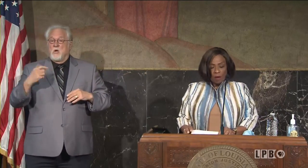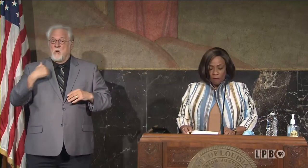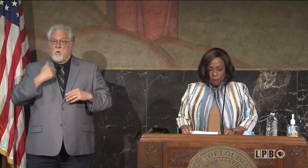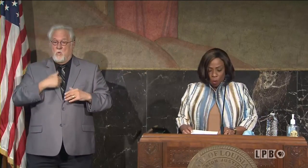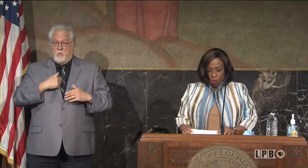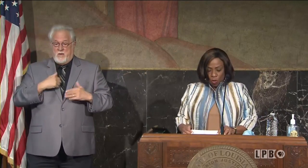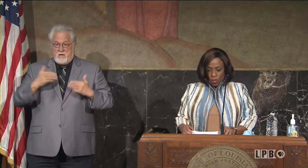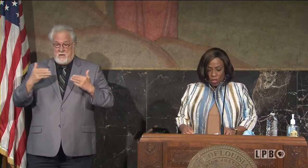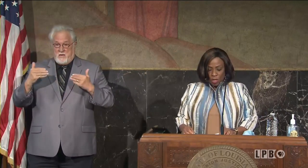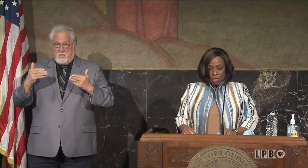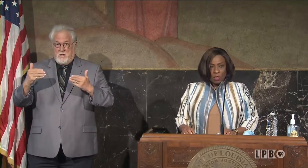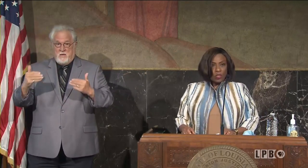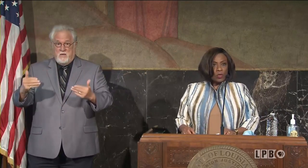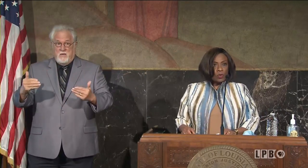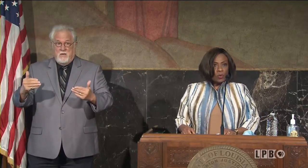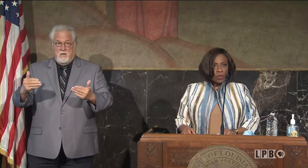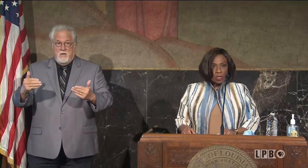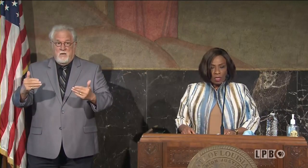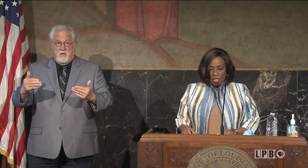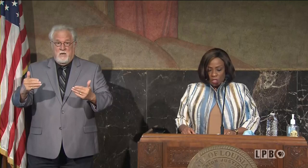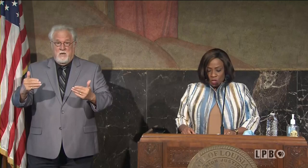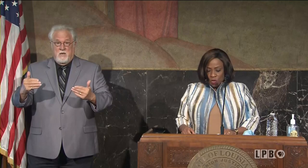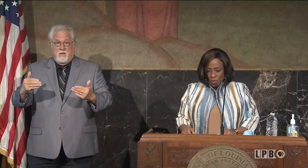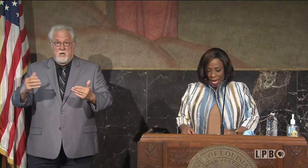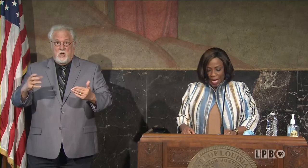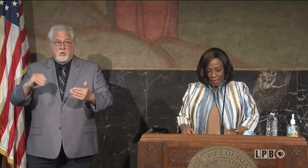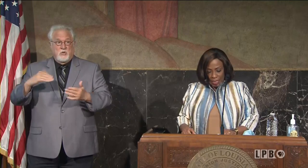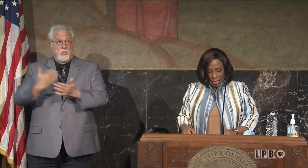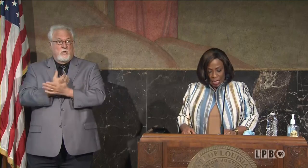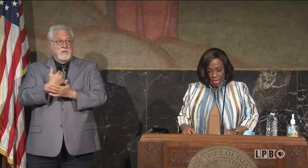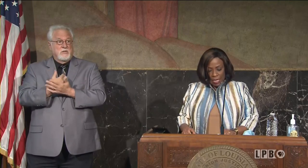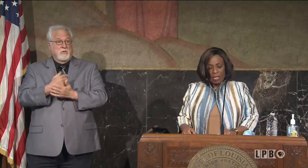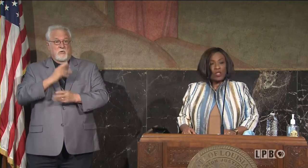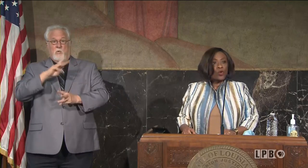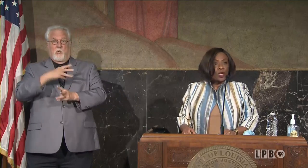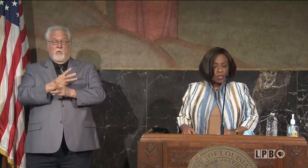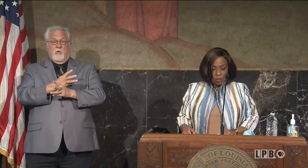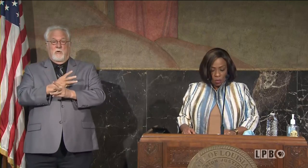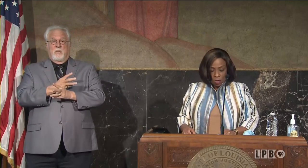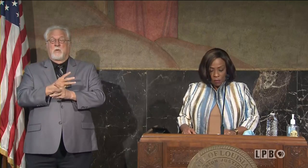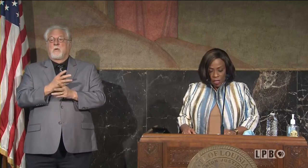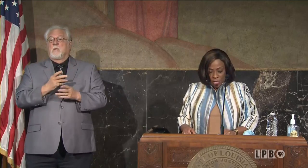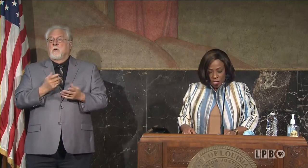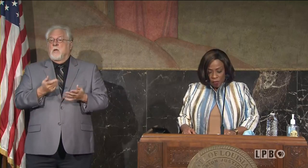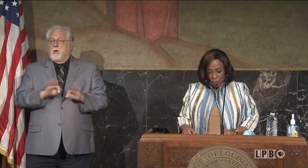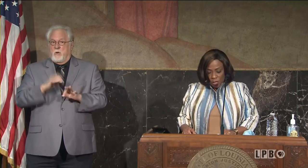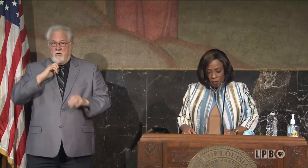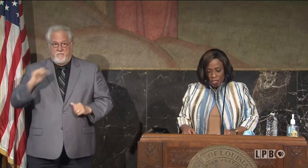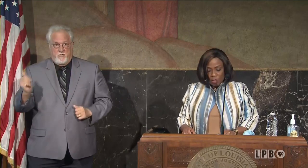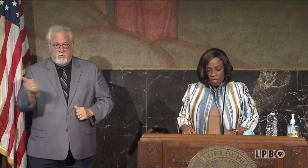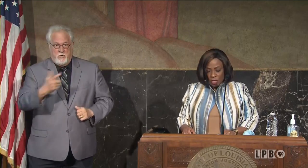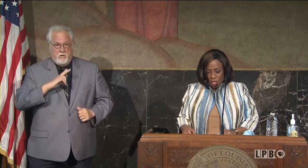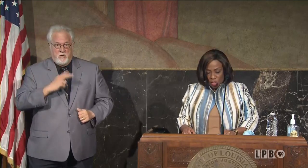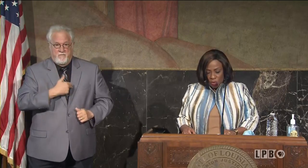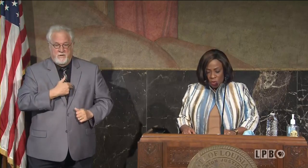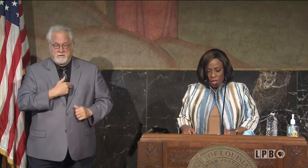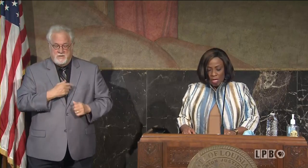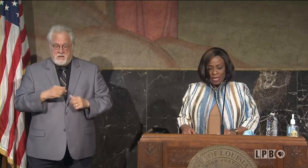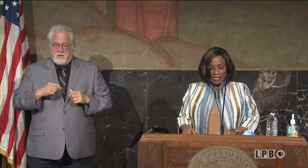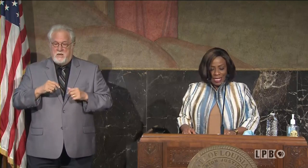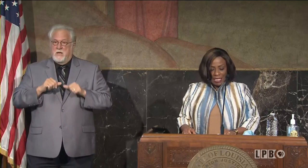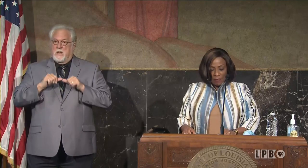move forward to this new reality, it is critical for each and every one of us to